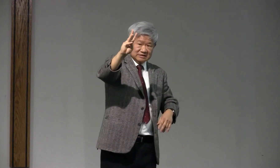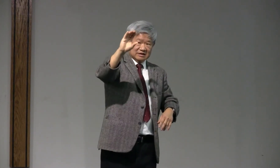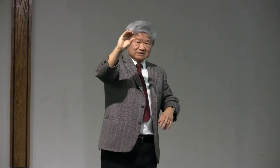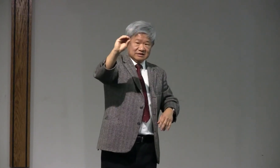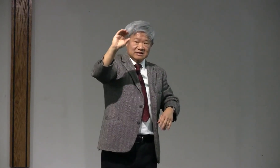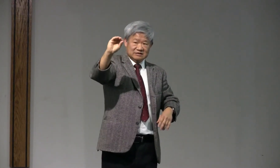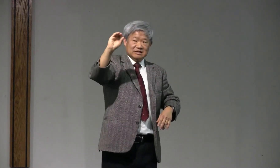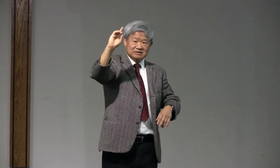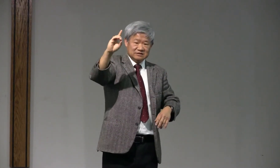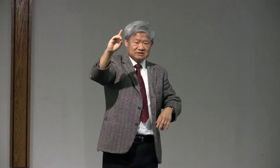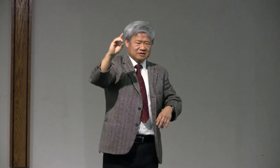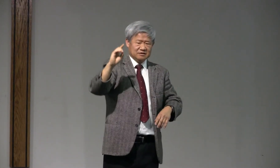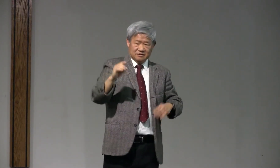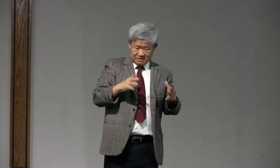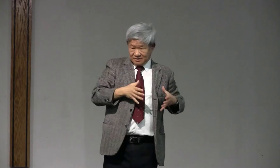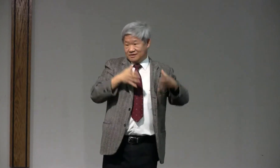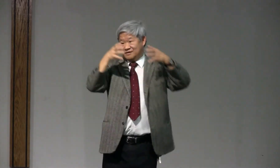at Wildwood,